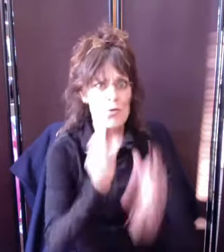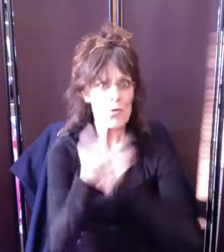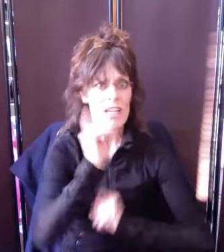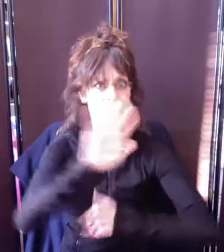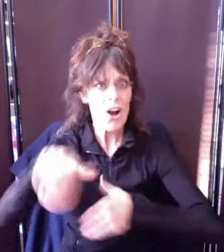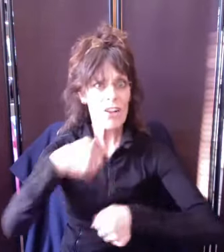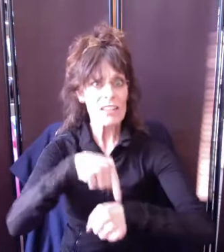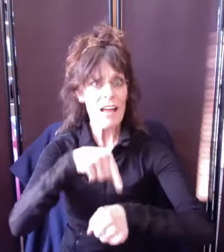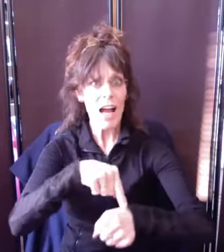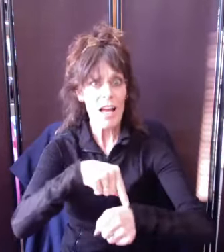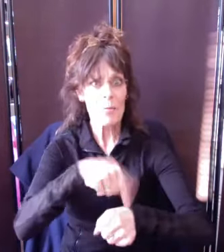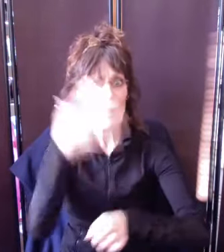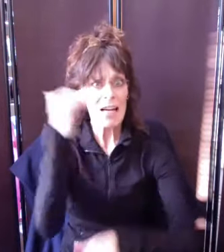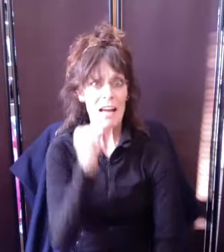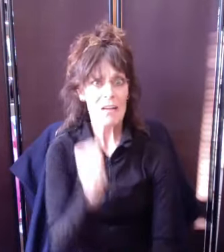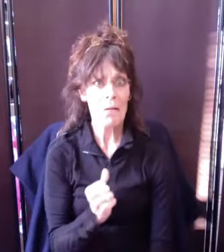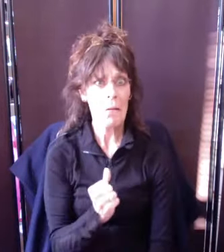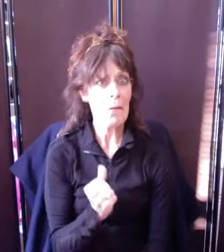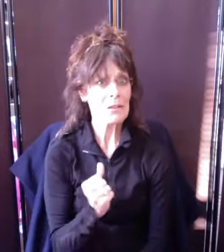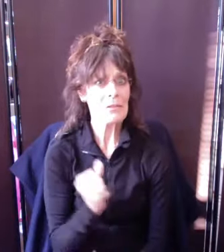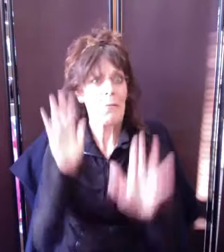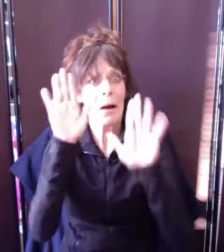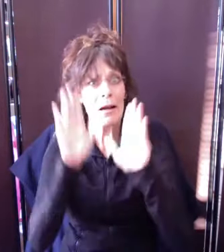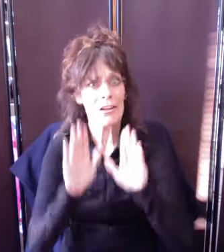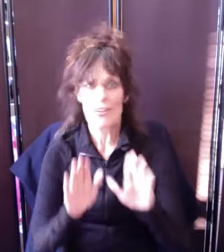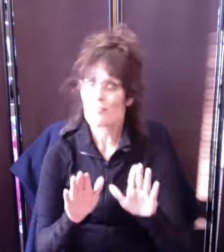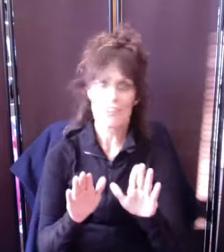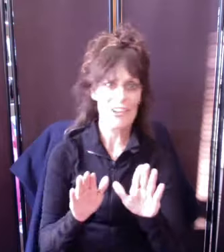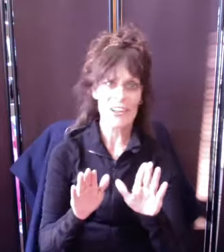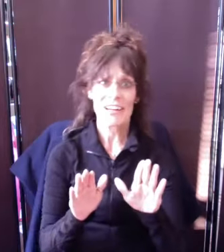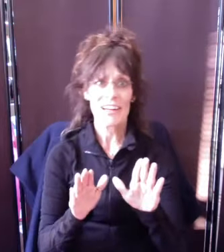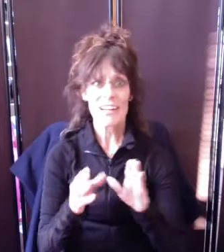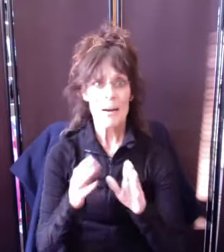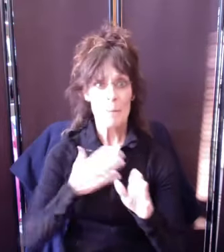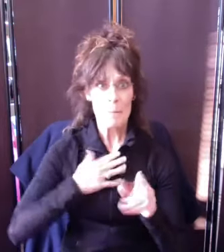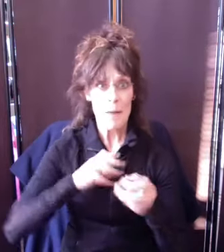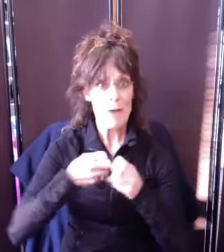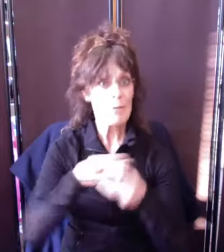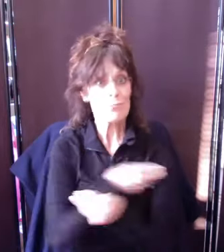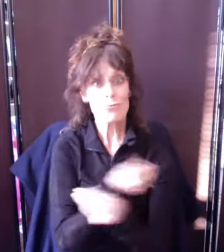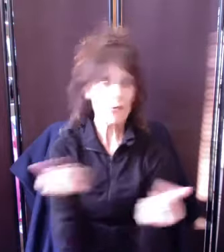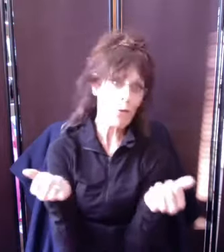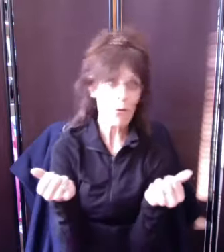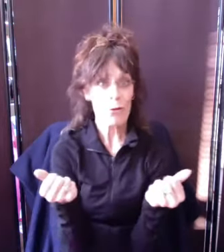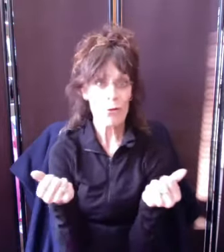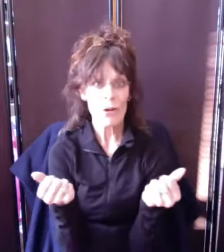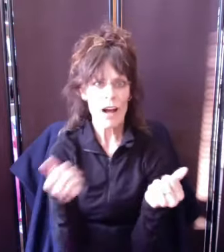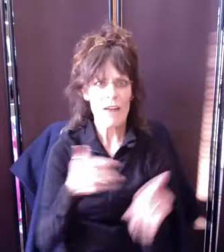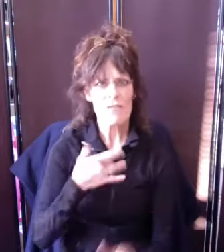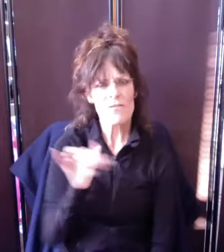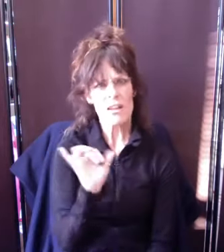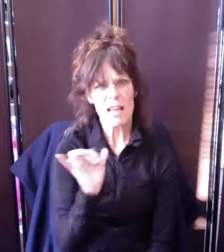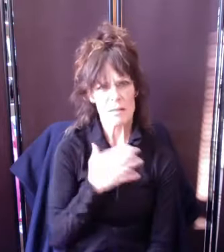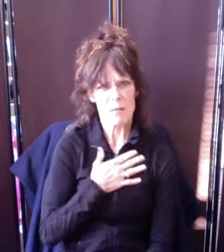mean, this is wonderful. This solves my problem, right? I'd always felt like my skin was just on too tight,